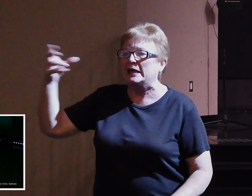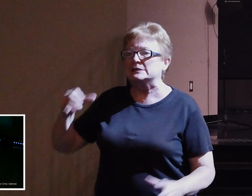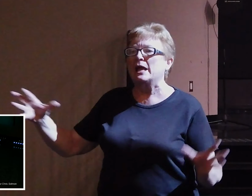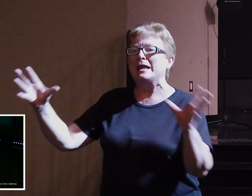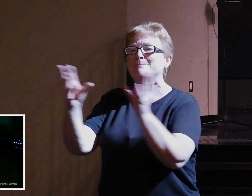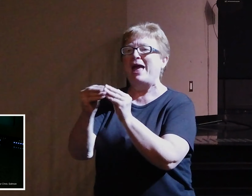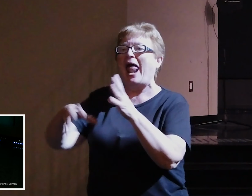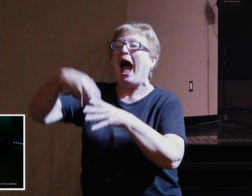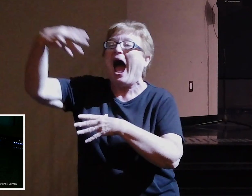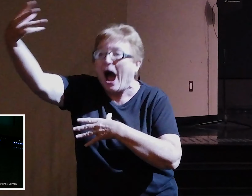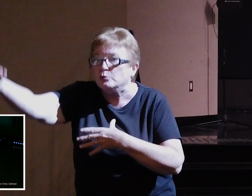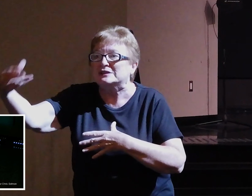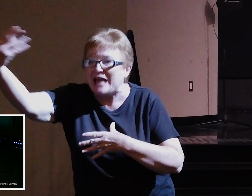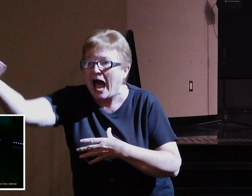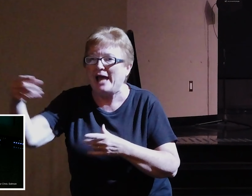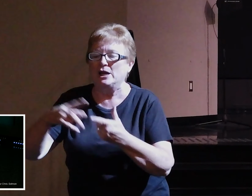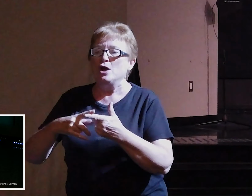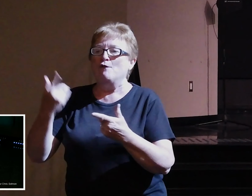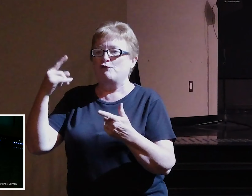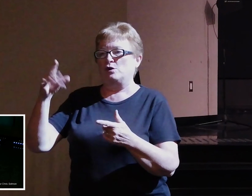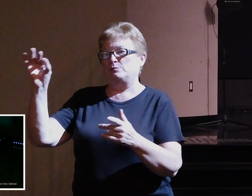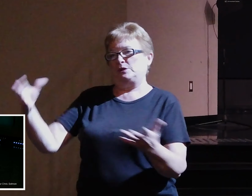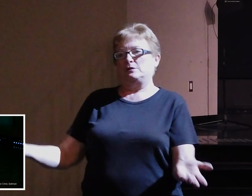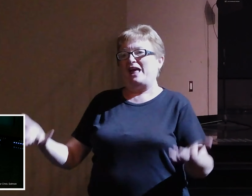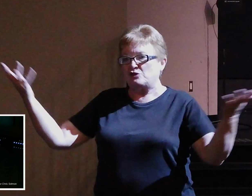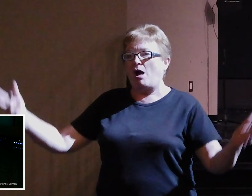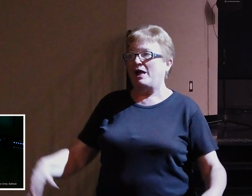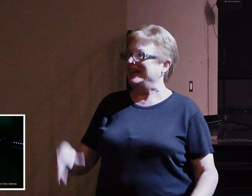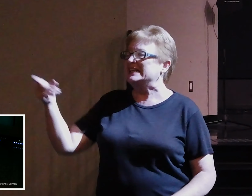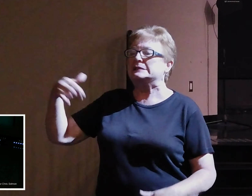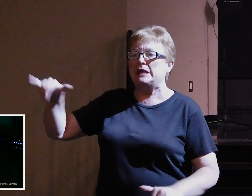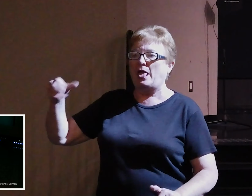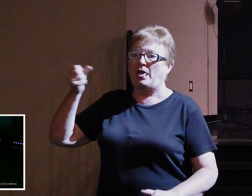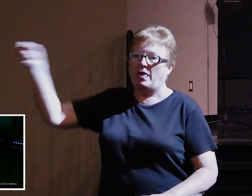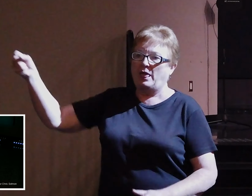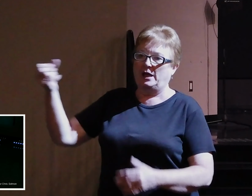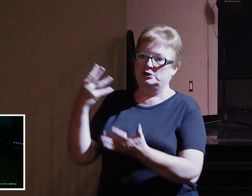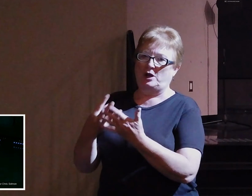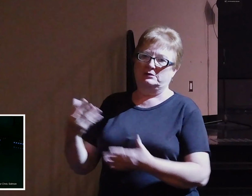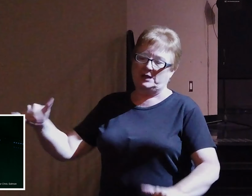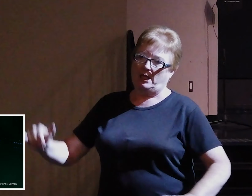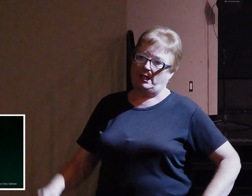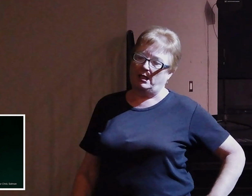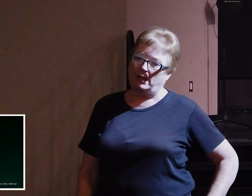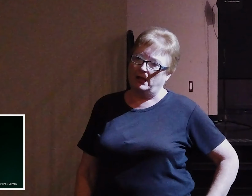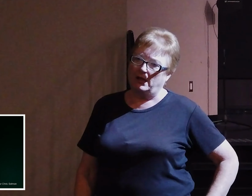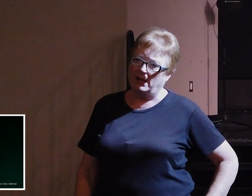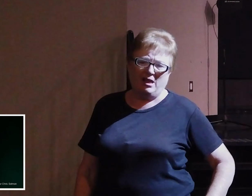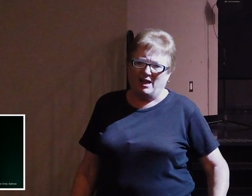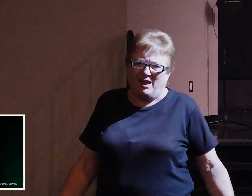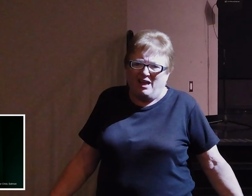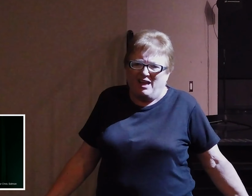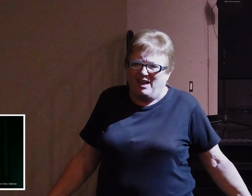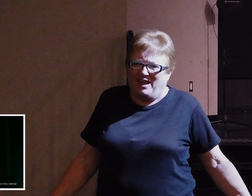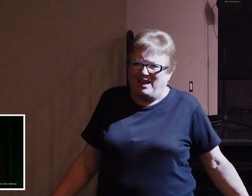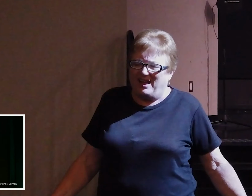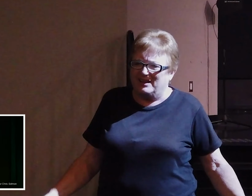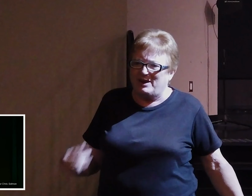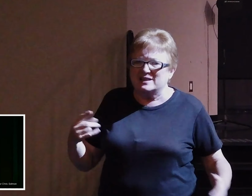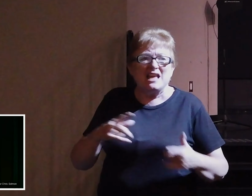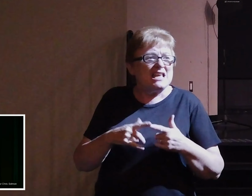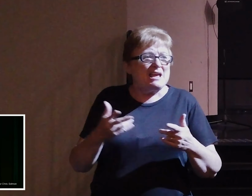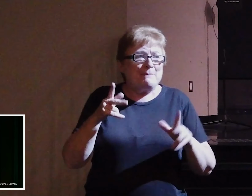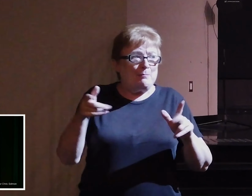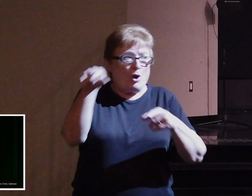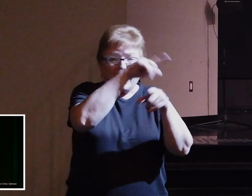believers to worship. This is insane. We have people, even in this church, that have been demoted, that have